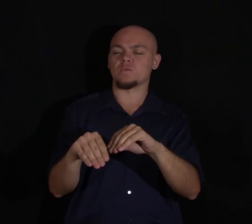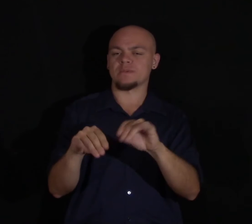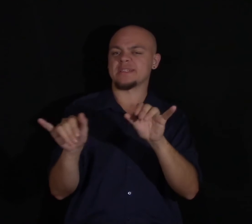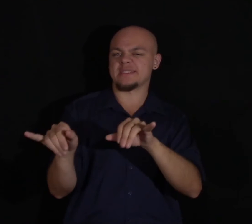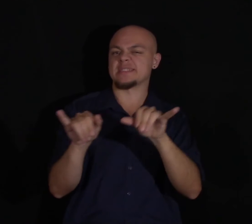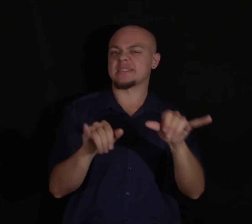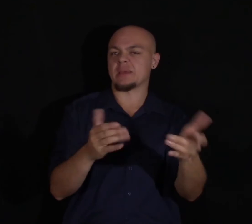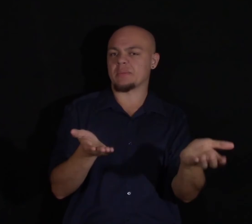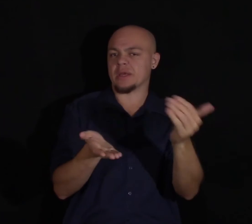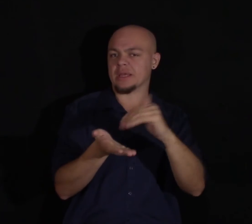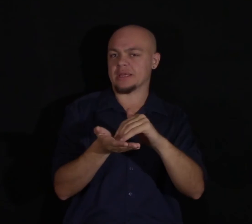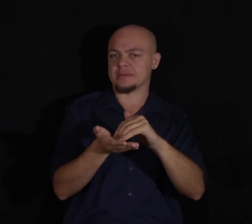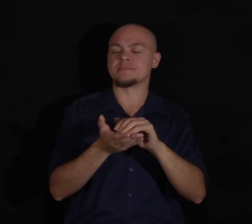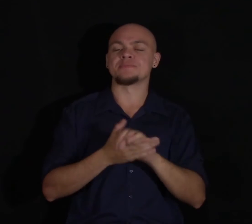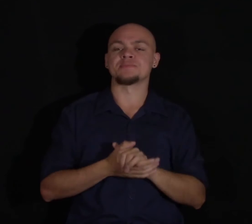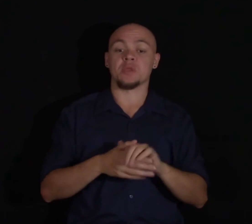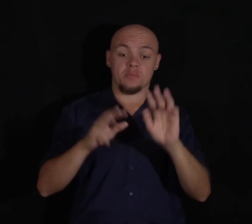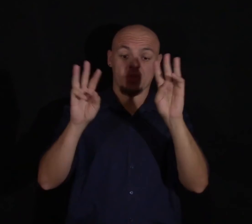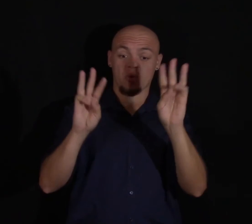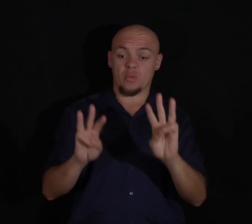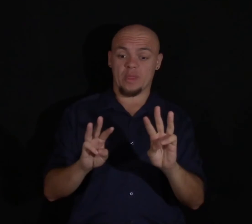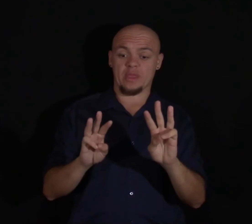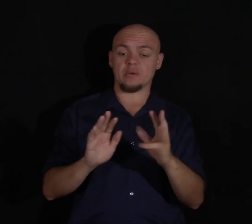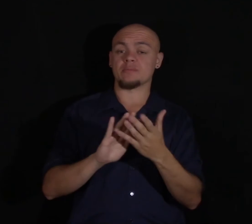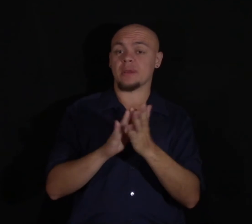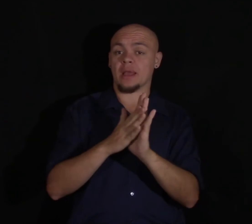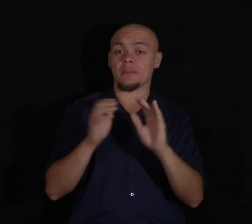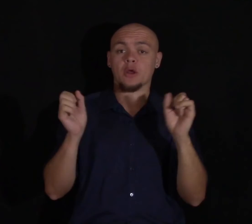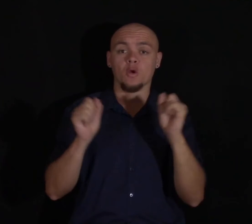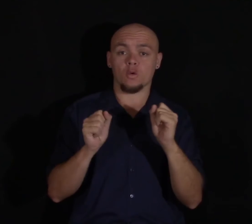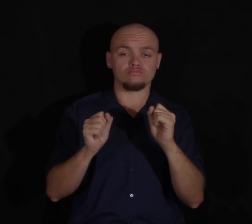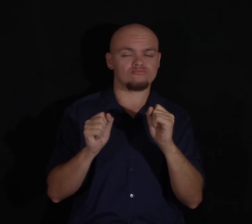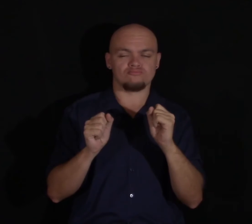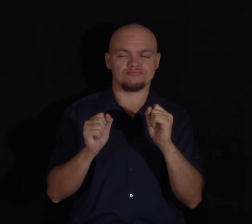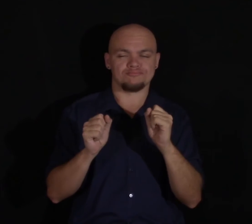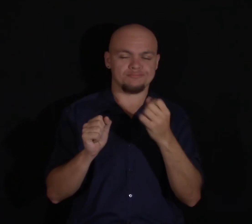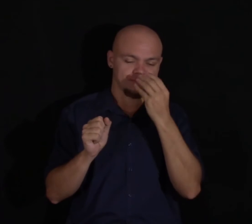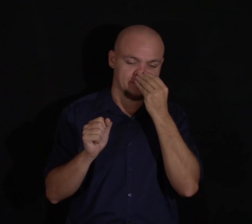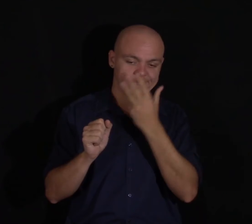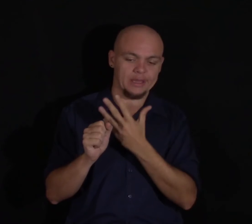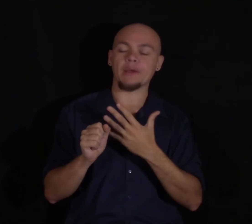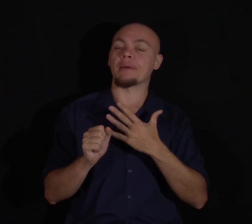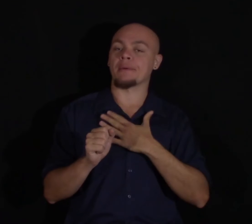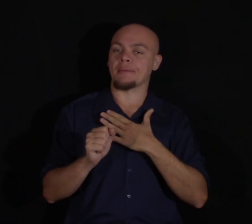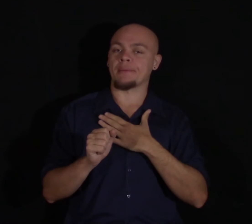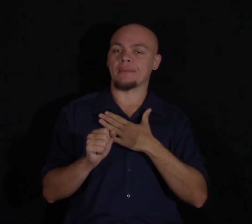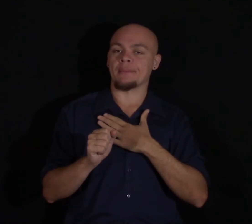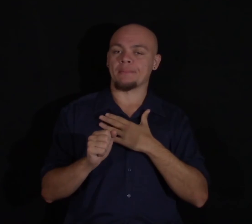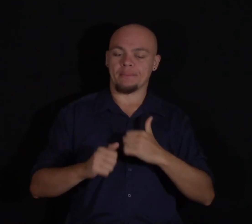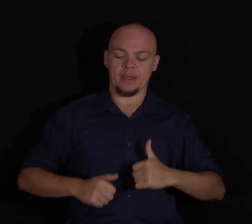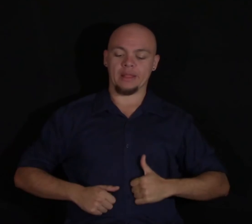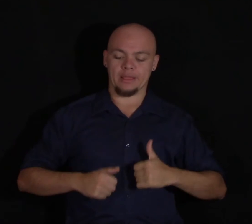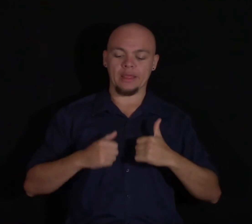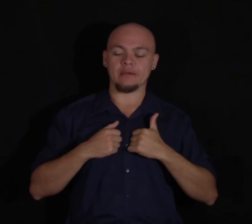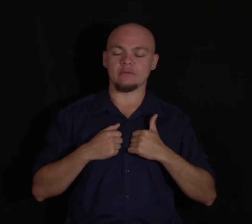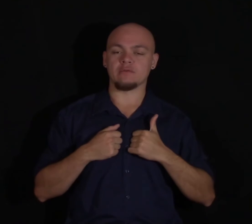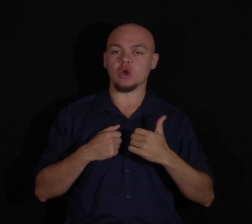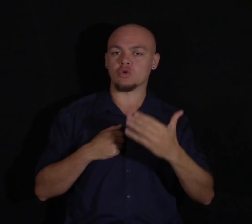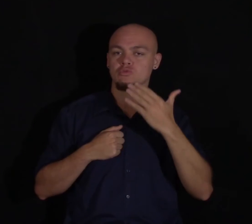heed the bleakness of the weather. I was better fitted by my conformation for the endurance of cold than heat. But